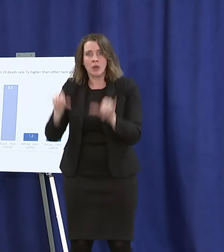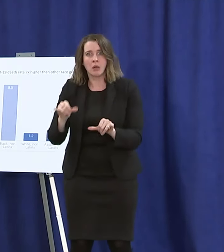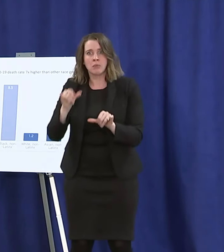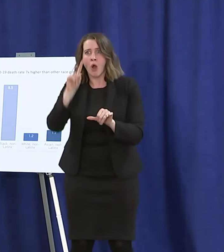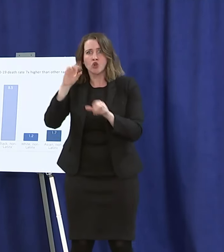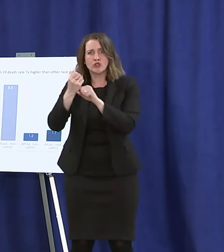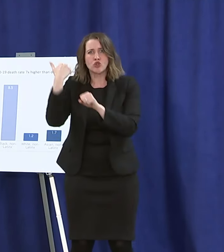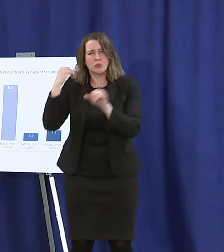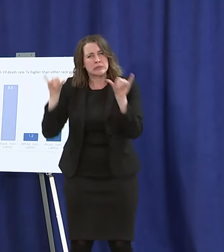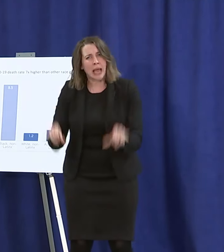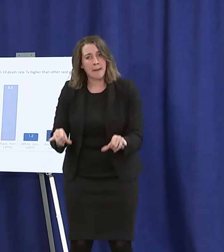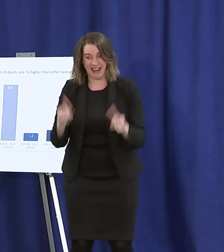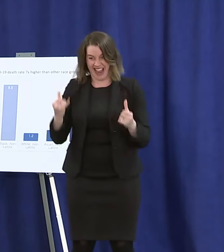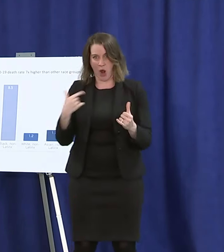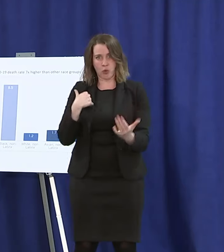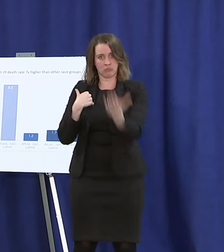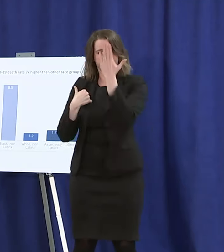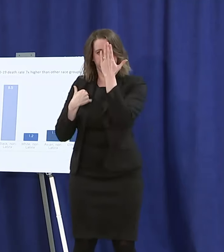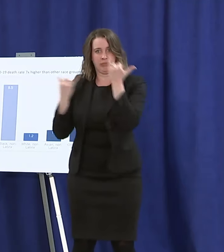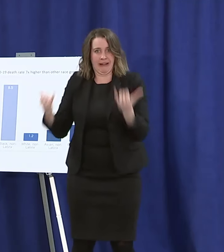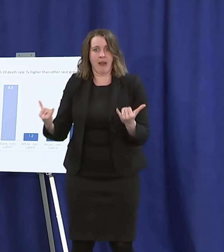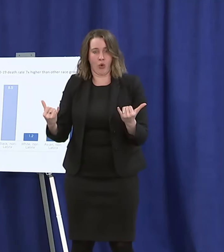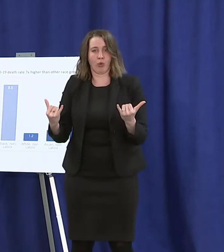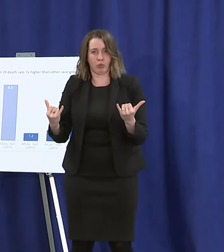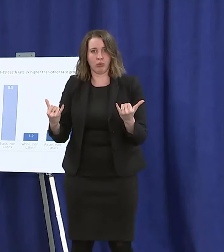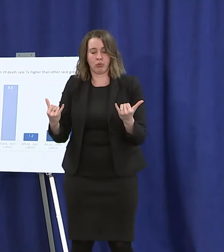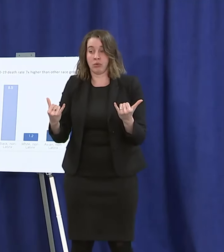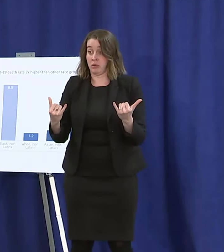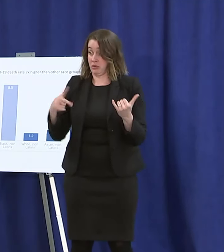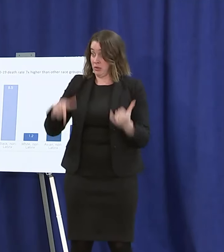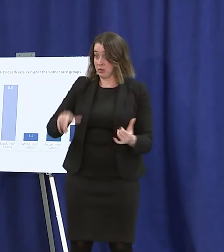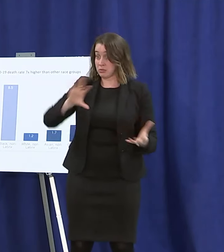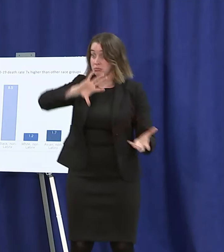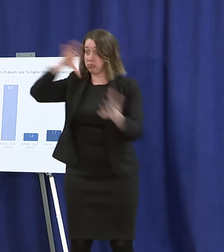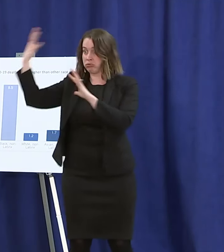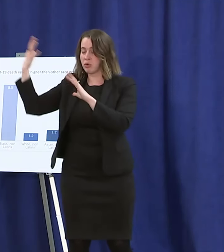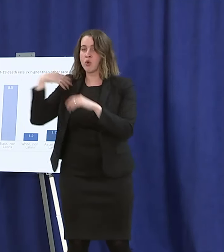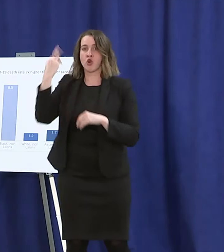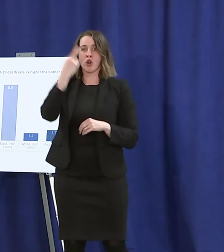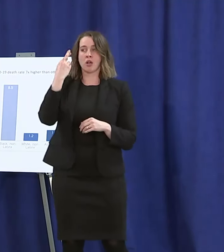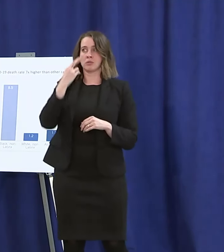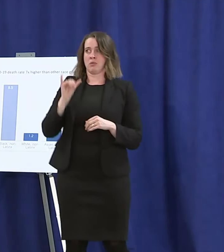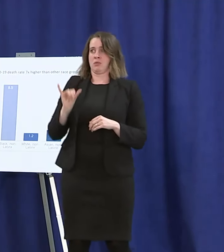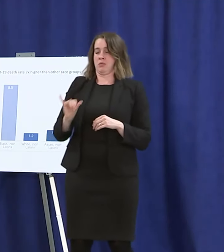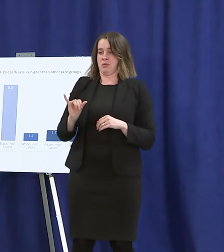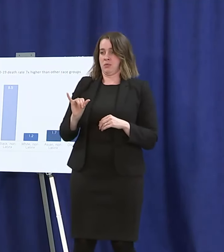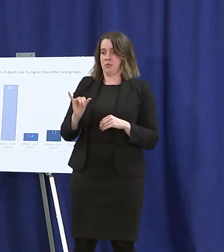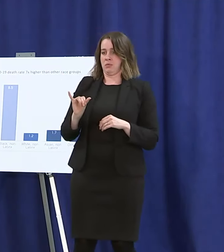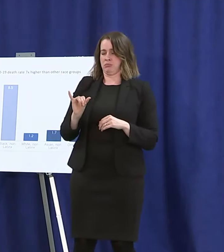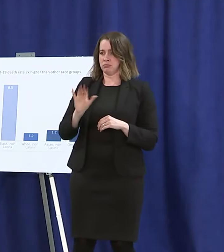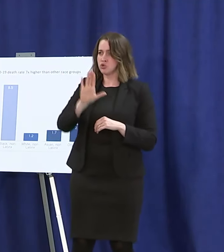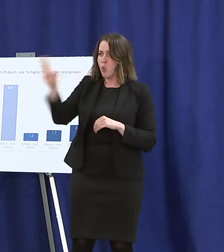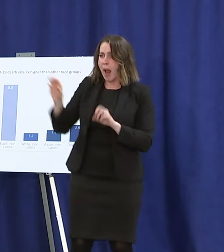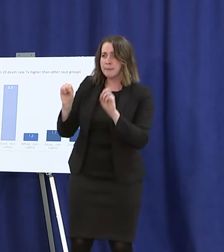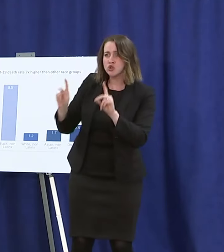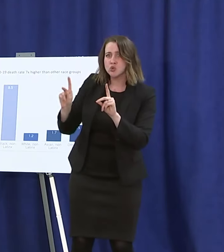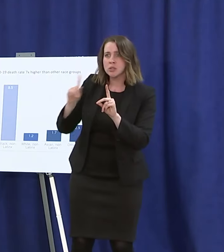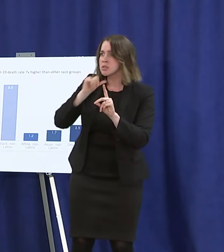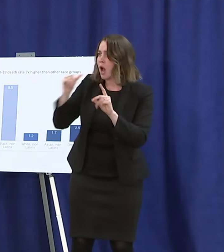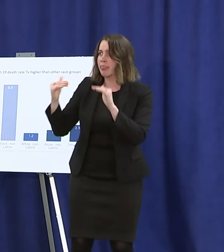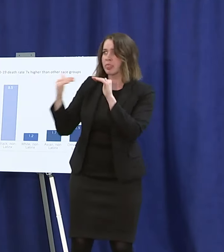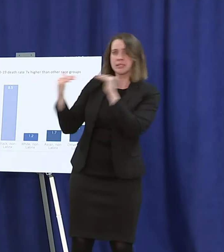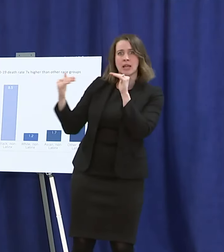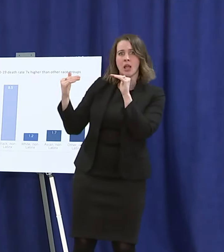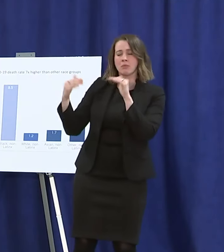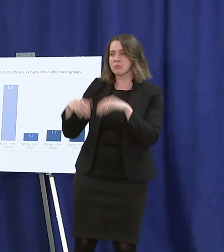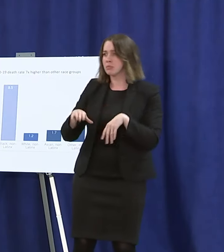today. In this crisis, we are seeing just how urgent the issues of equity and opportunity are in Chicago. They